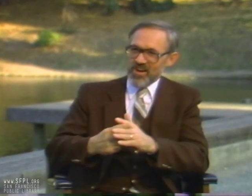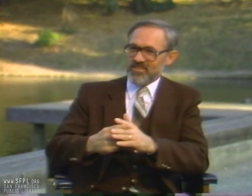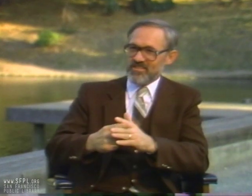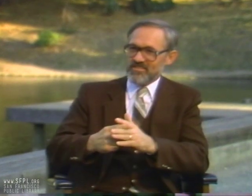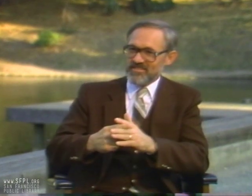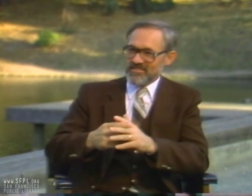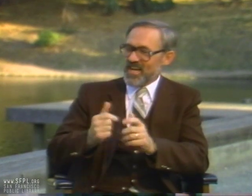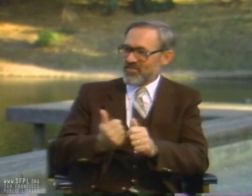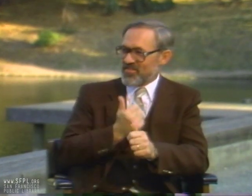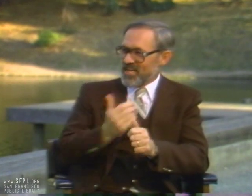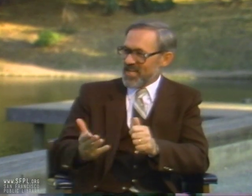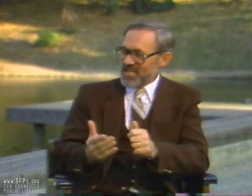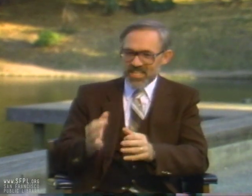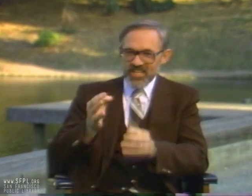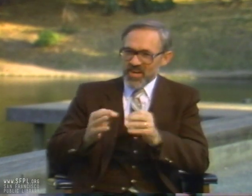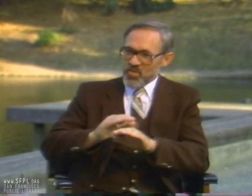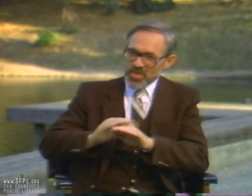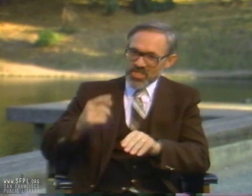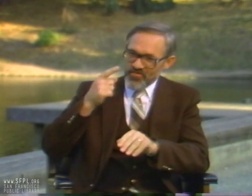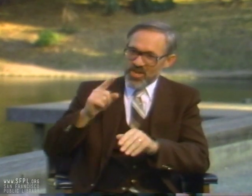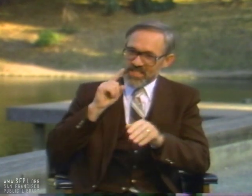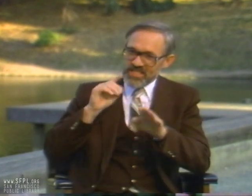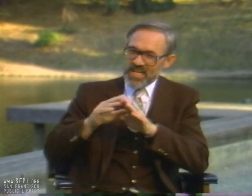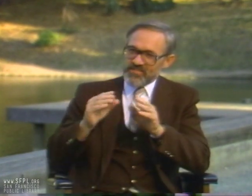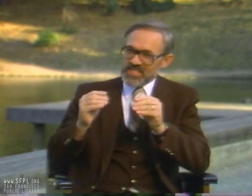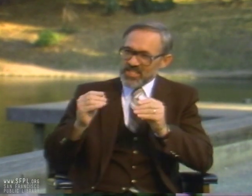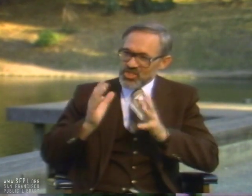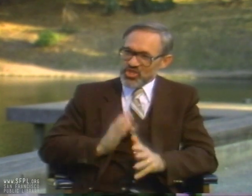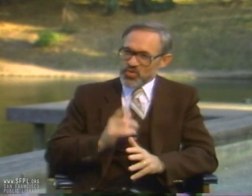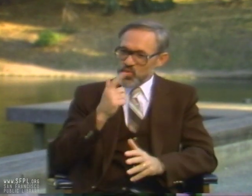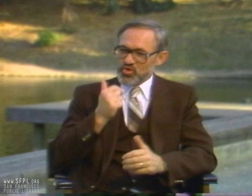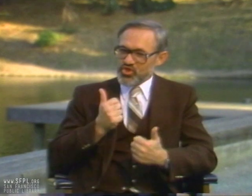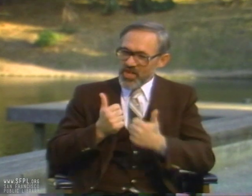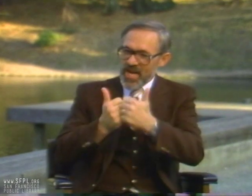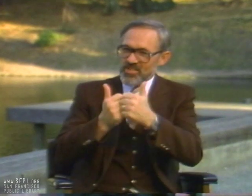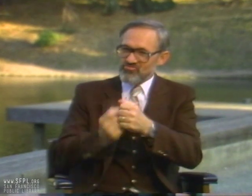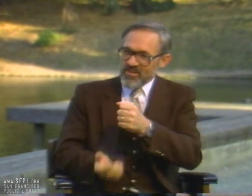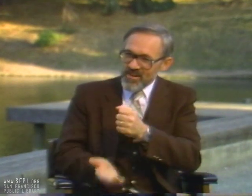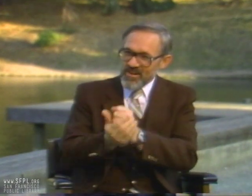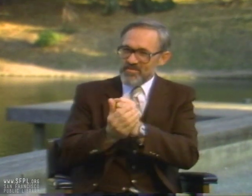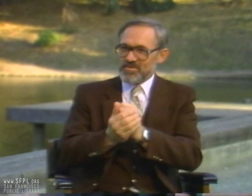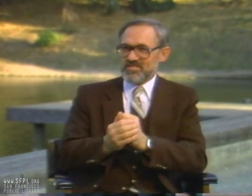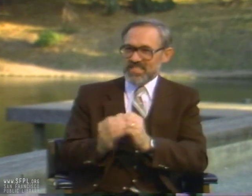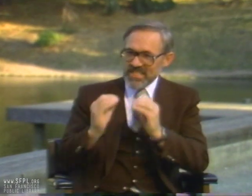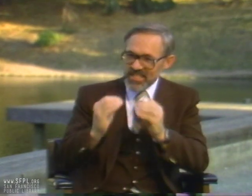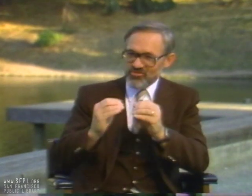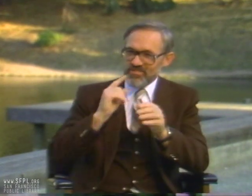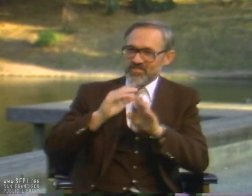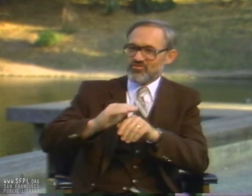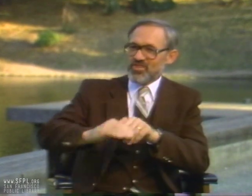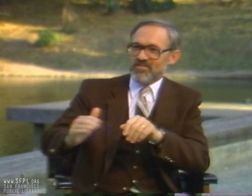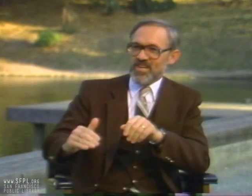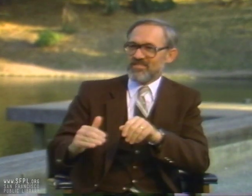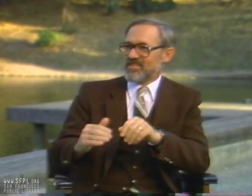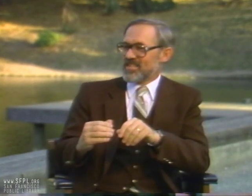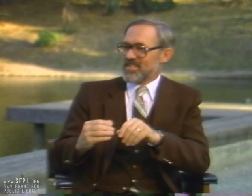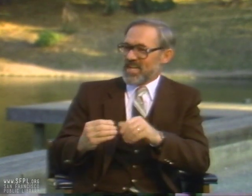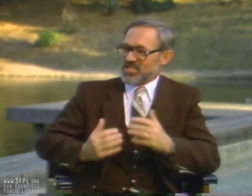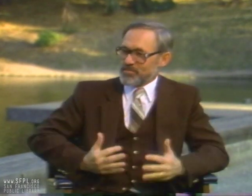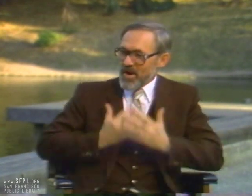it all. If it were not for those deaf instructors who challenged, helped educate deaf children, and